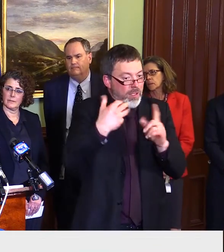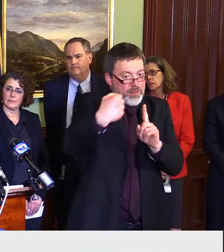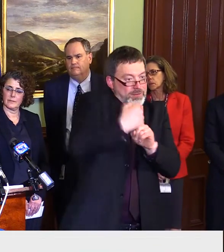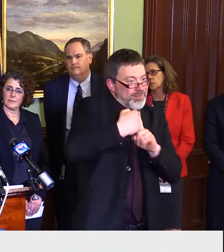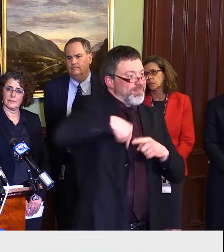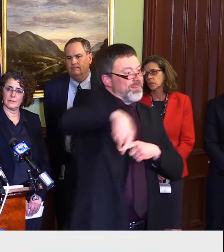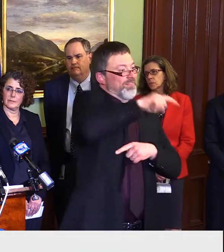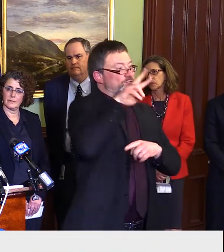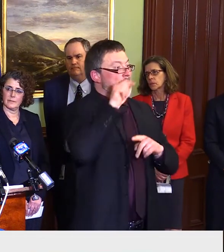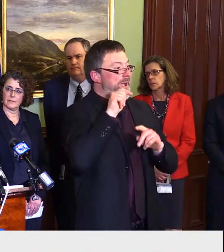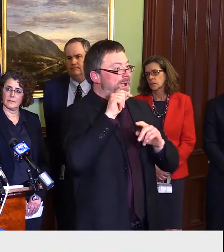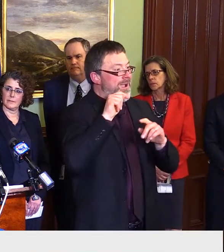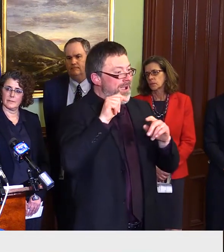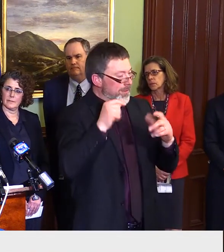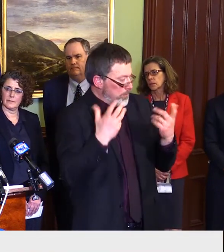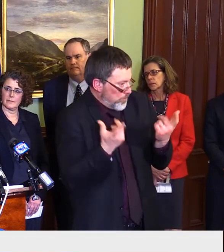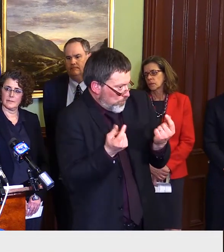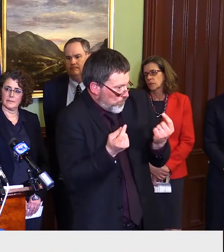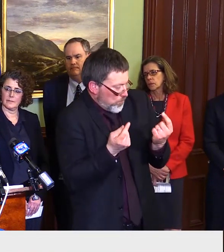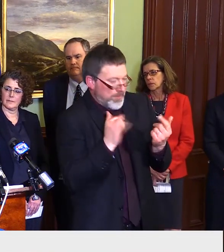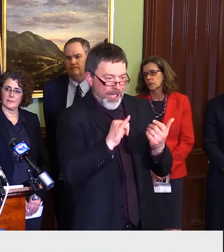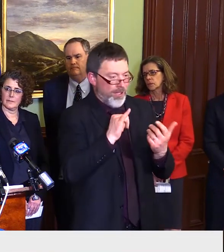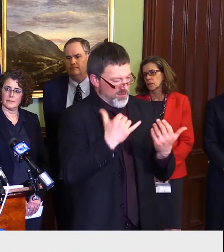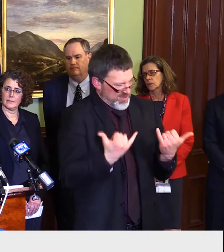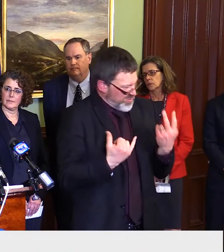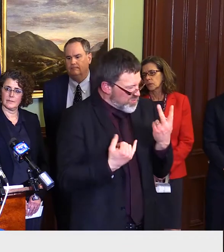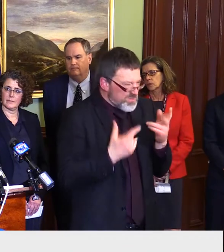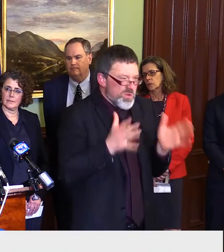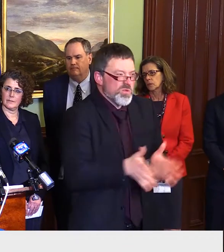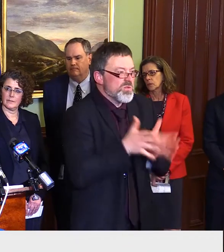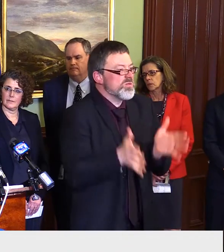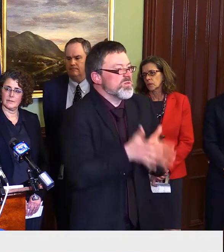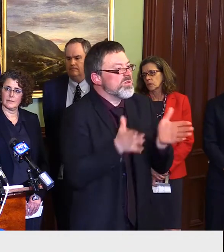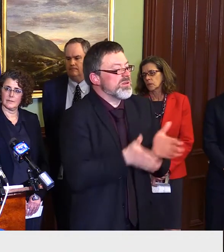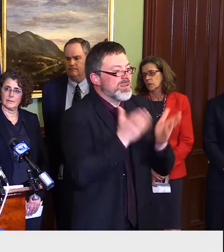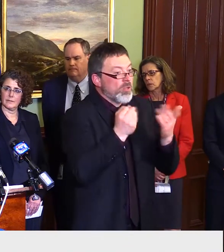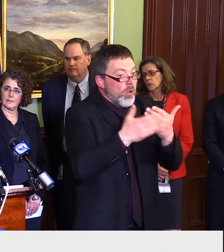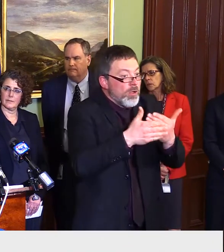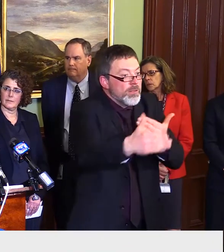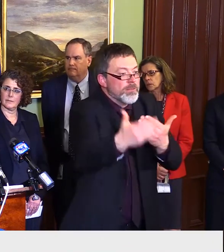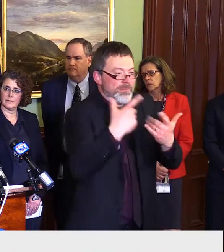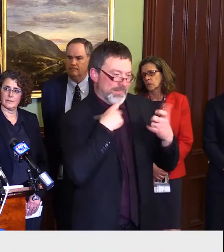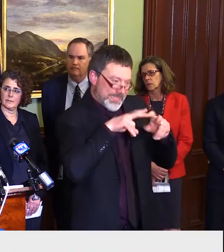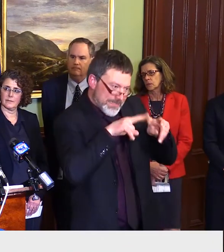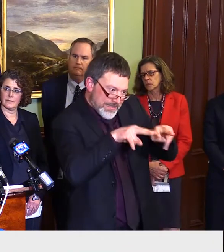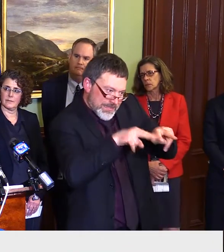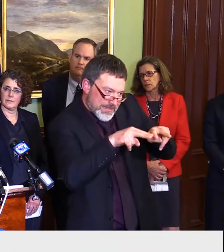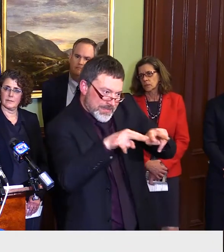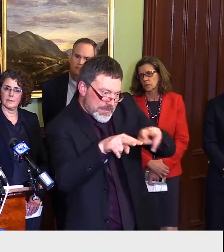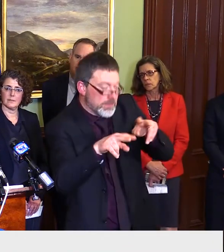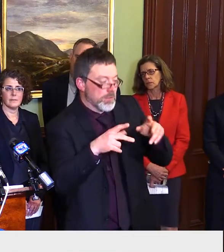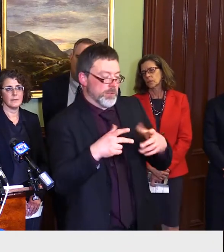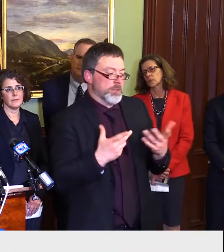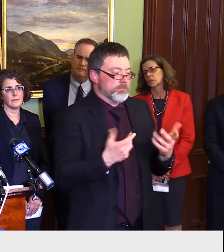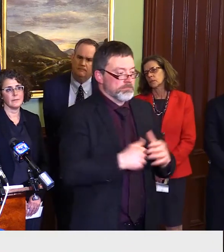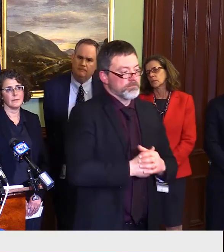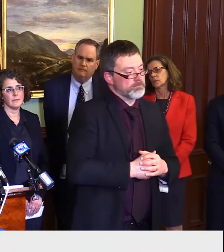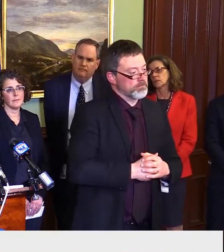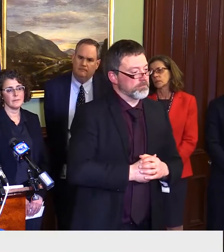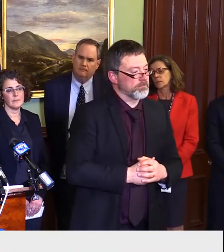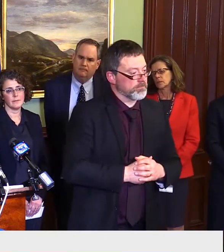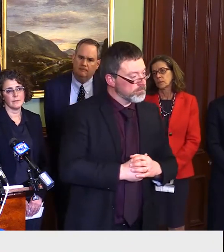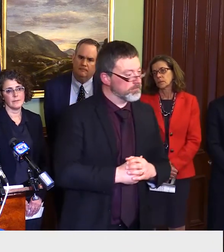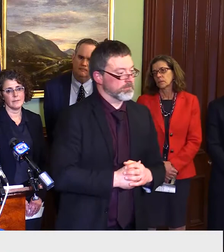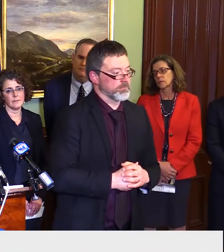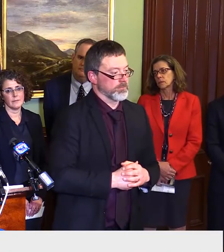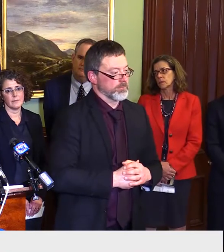we think our needs would be. Which might be typical of others, or maybe not. But we'll come up with something that